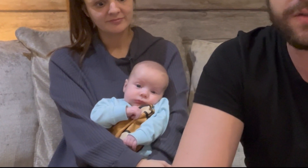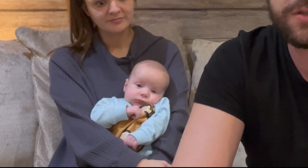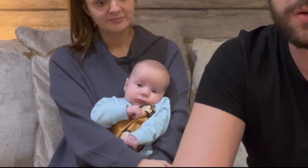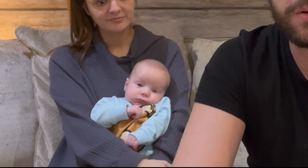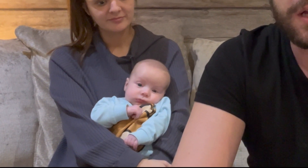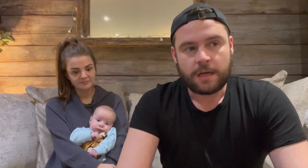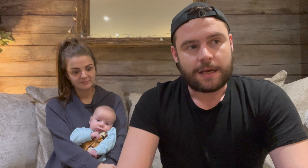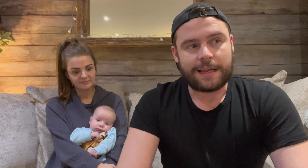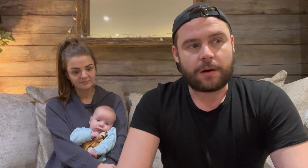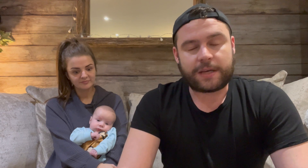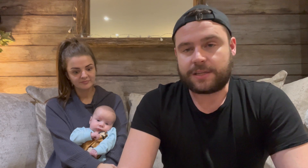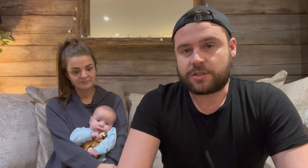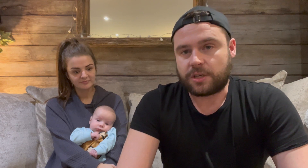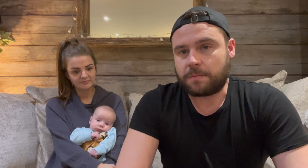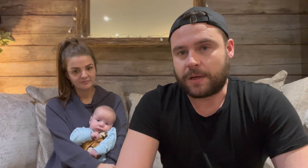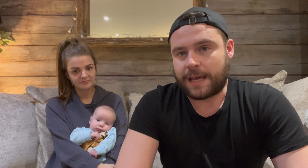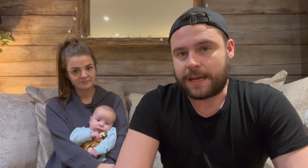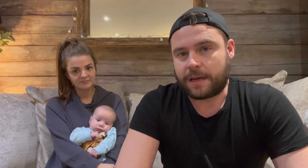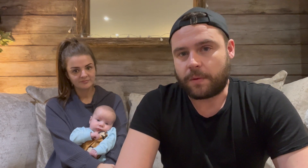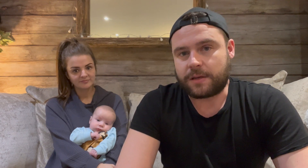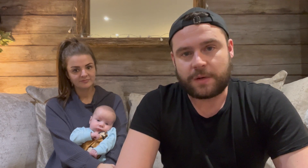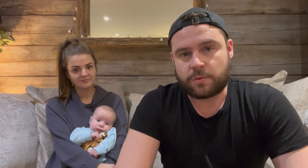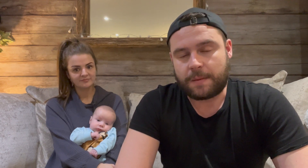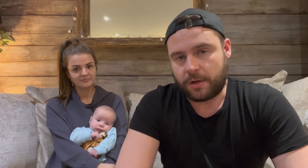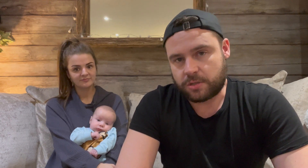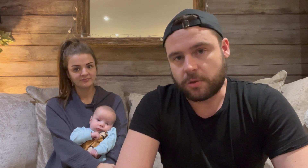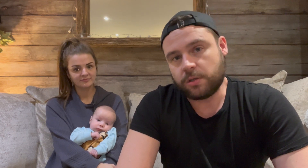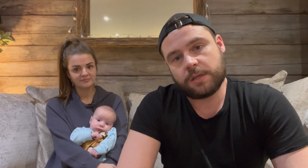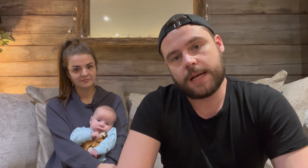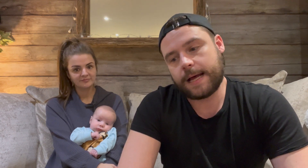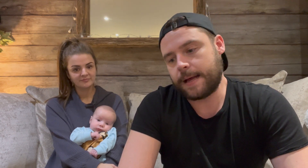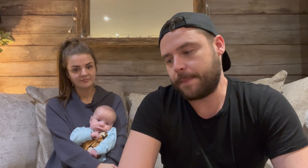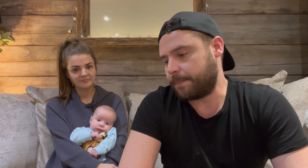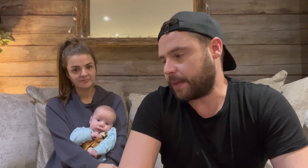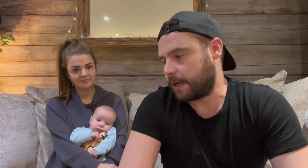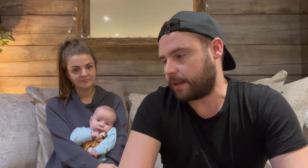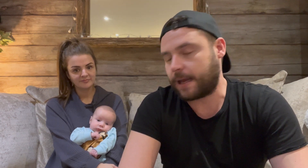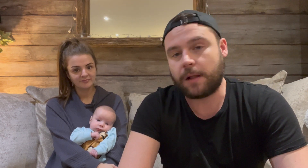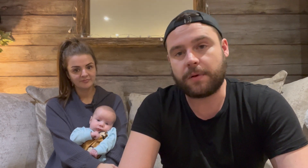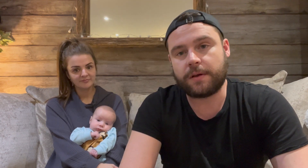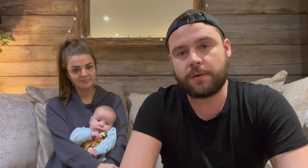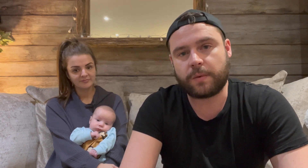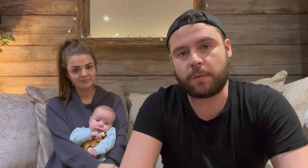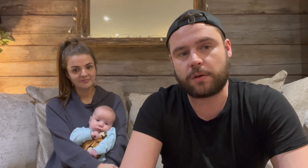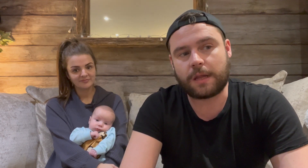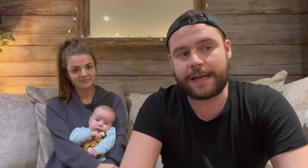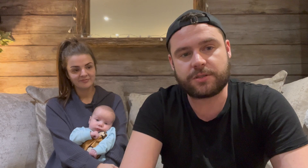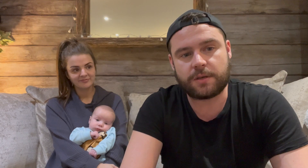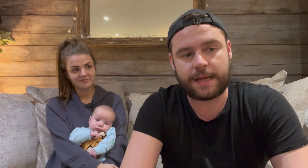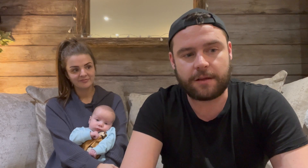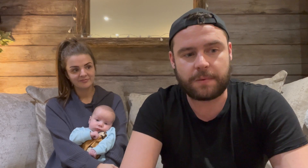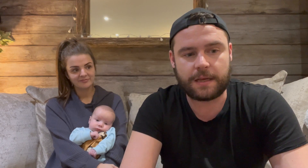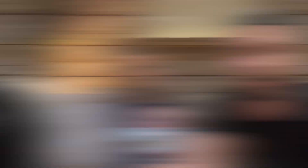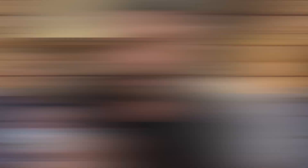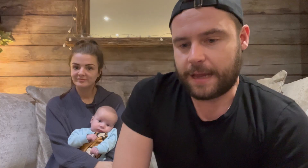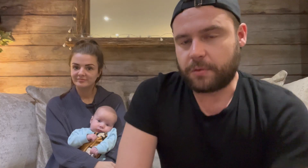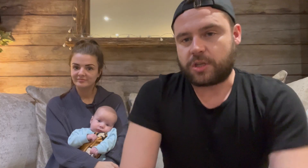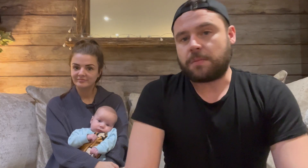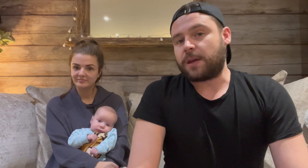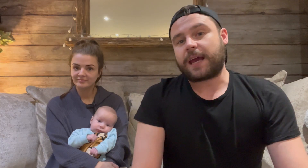to allow kids to communicate in any way, which way possible. And I think Albert, we would like to kind of be able to communicate in as